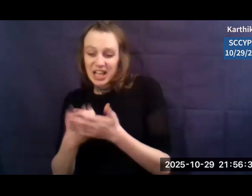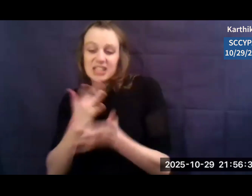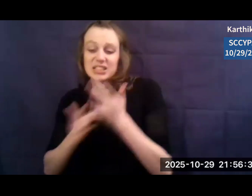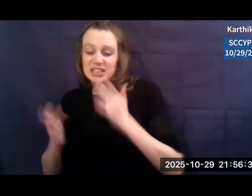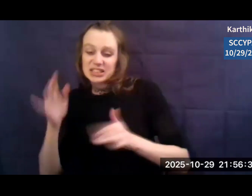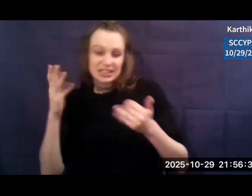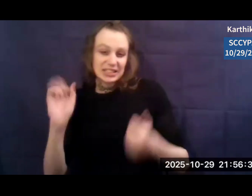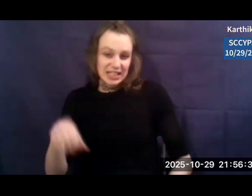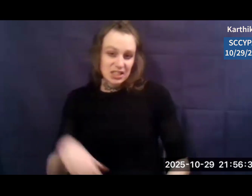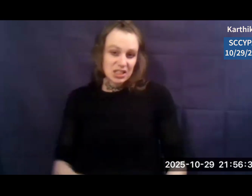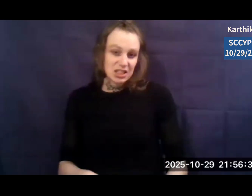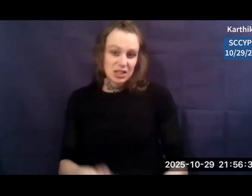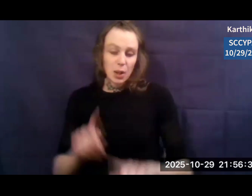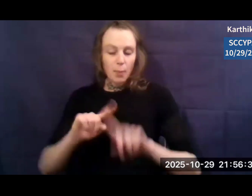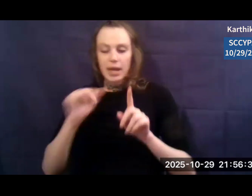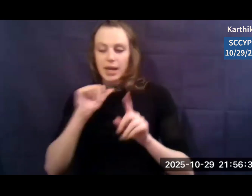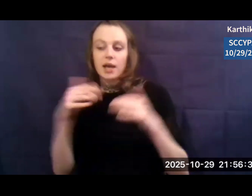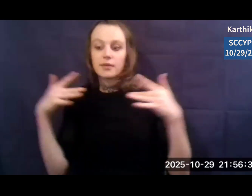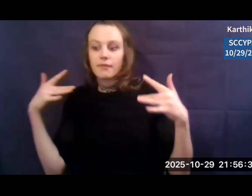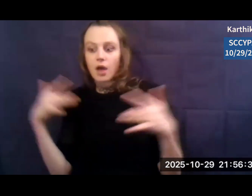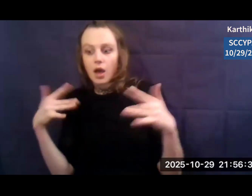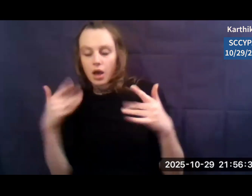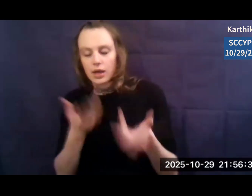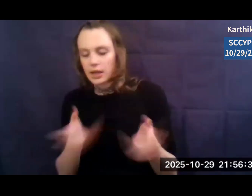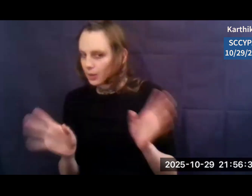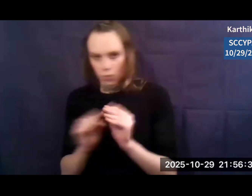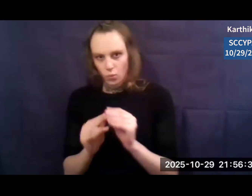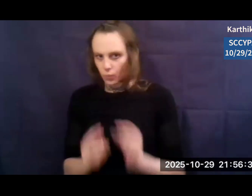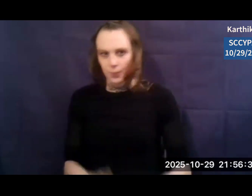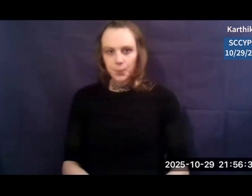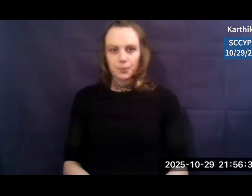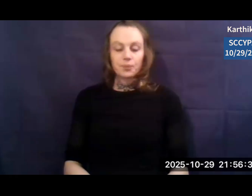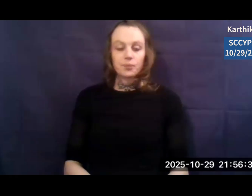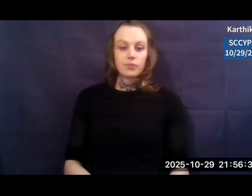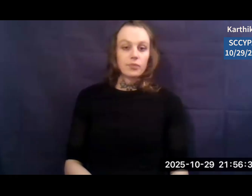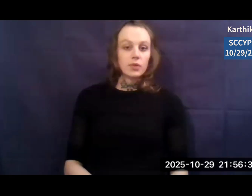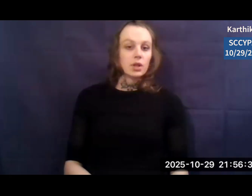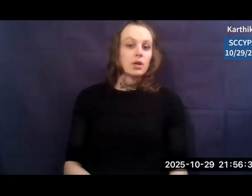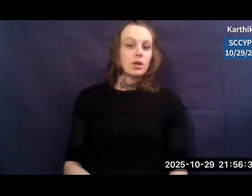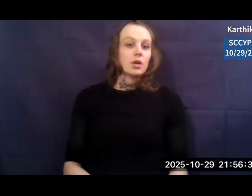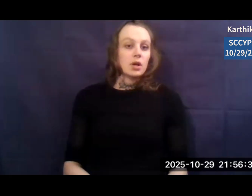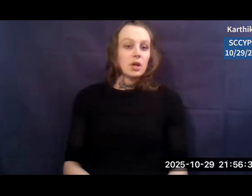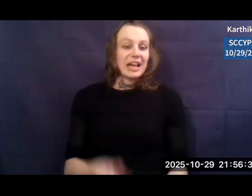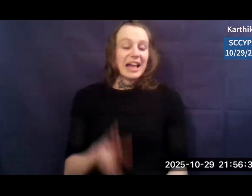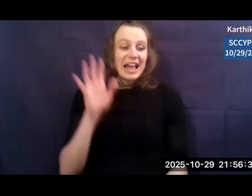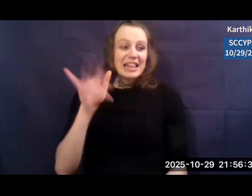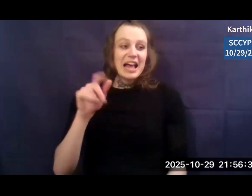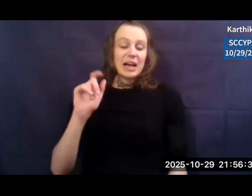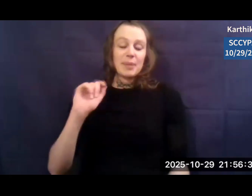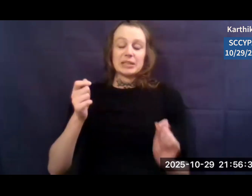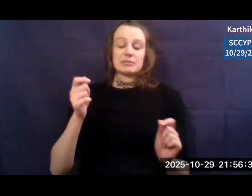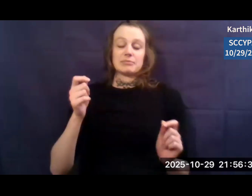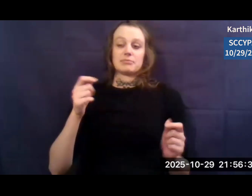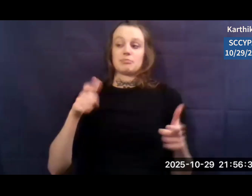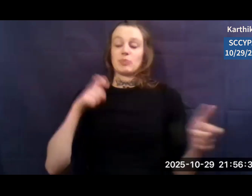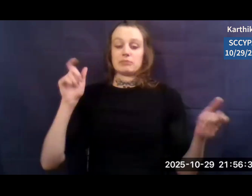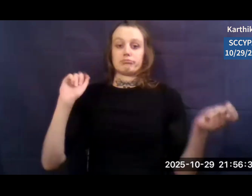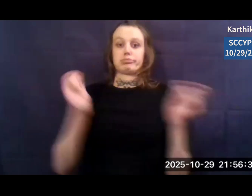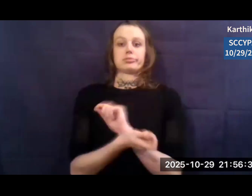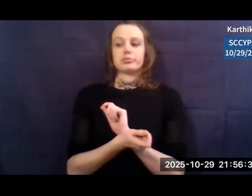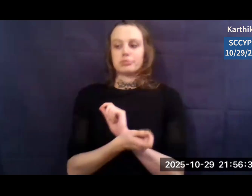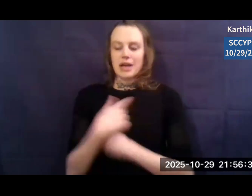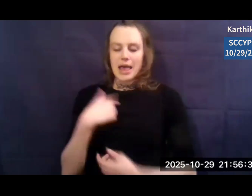and like that's the biggest switcheroo I thought in the history of